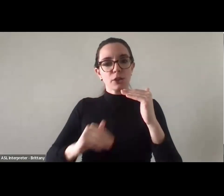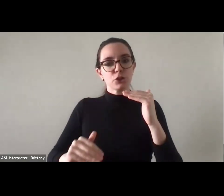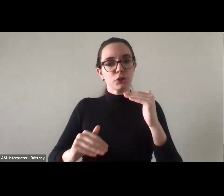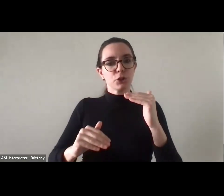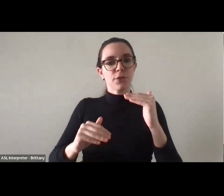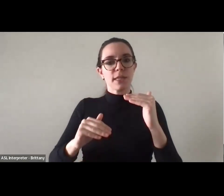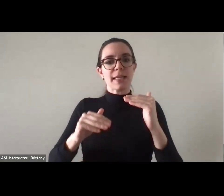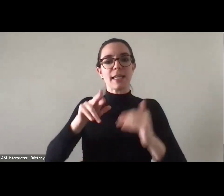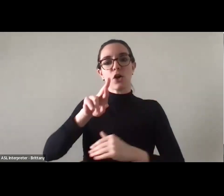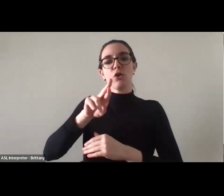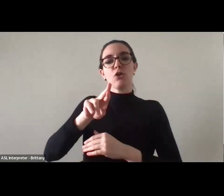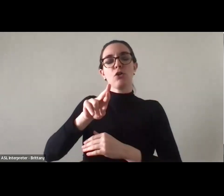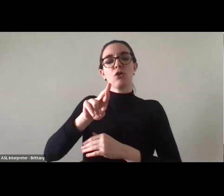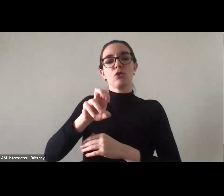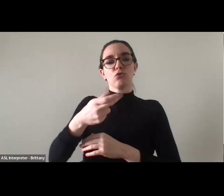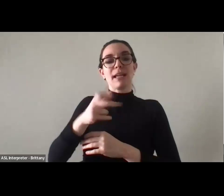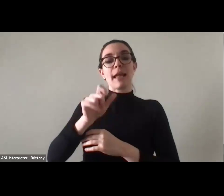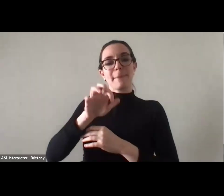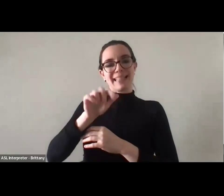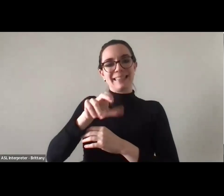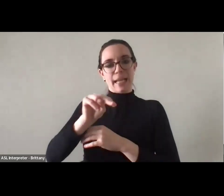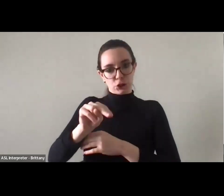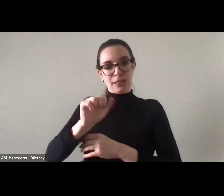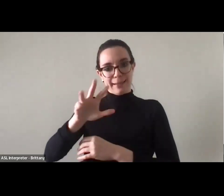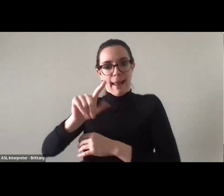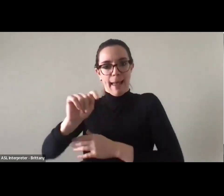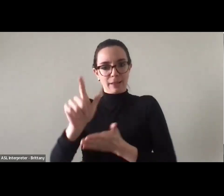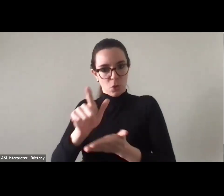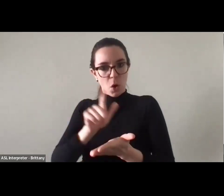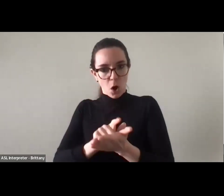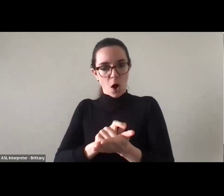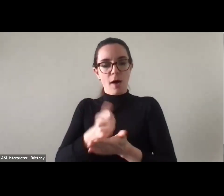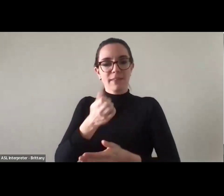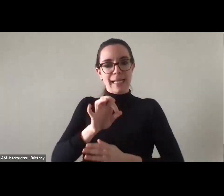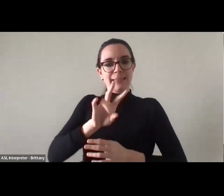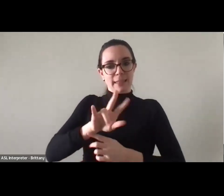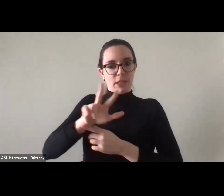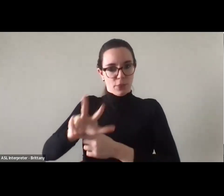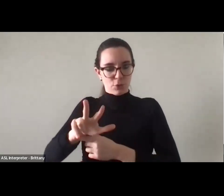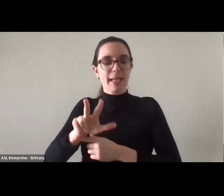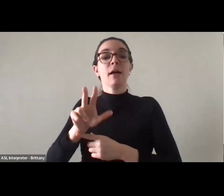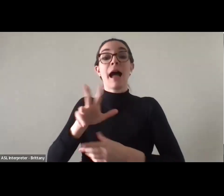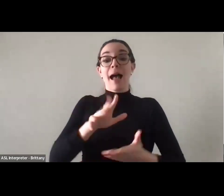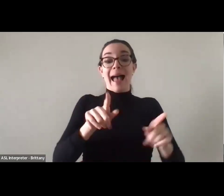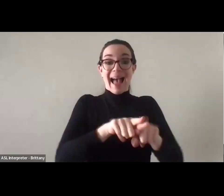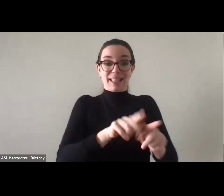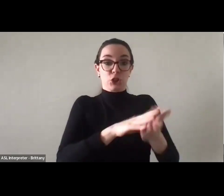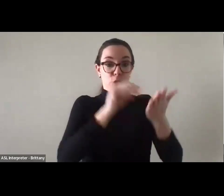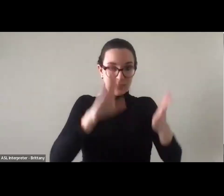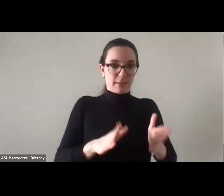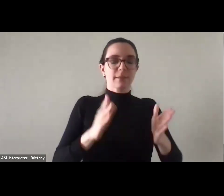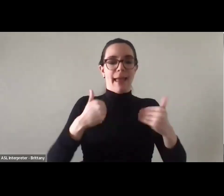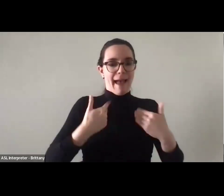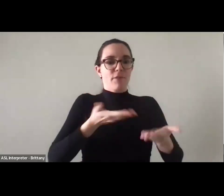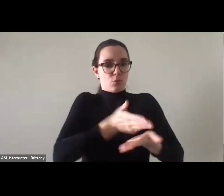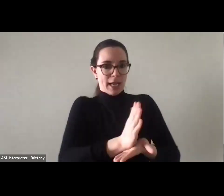and the ADA, the Americans with Disabilities Act. As students, they also have equal access to accommodations from their